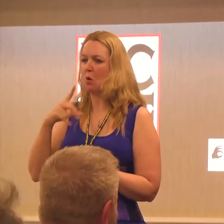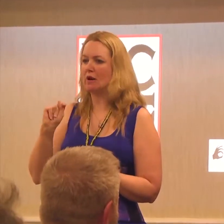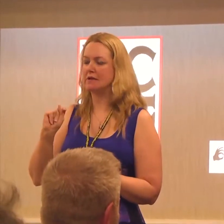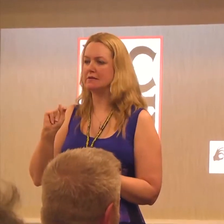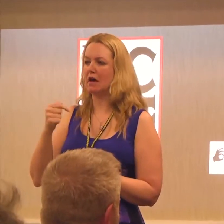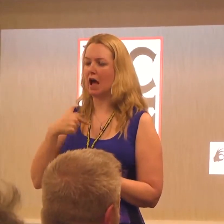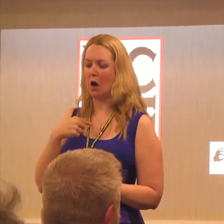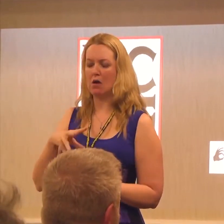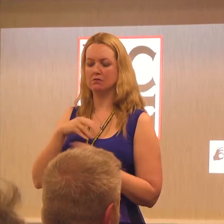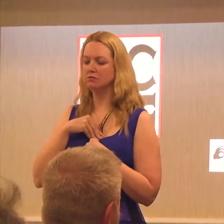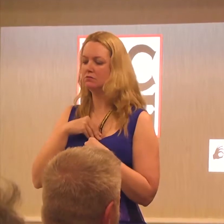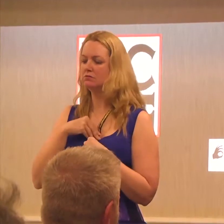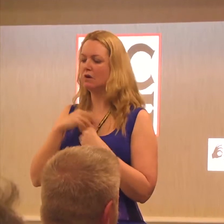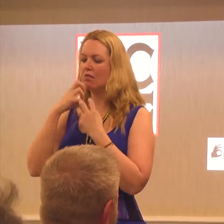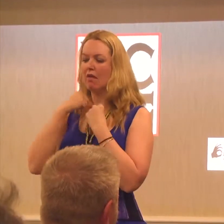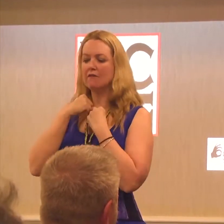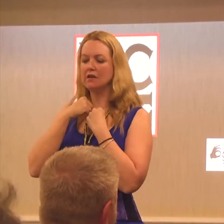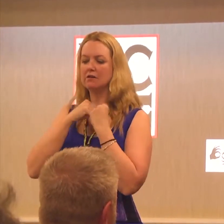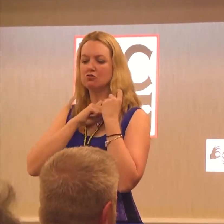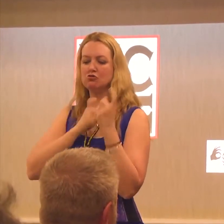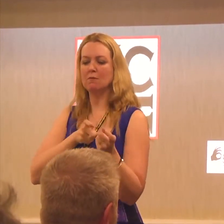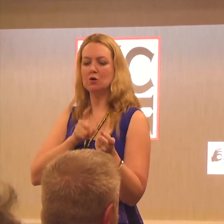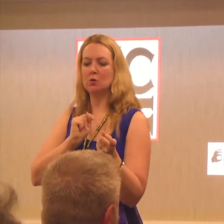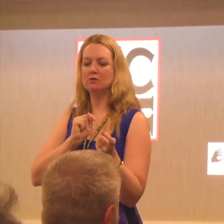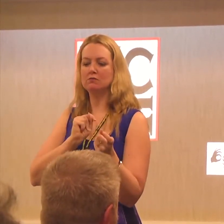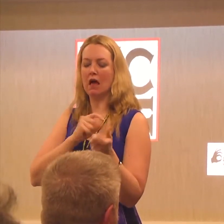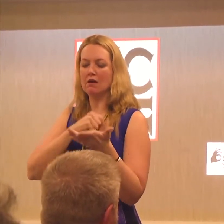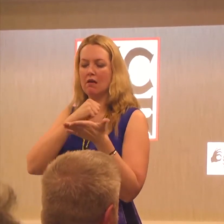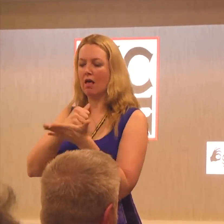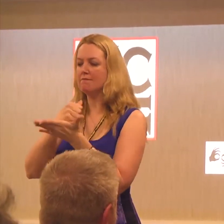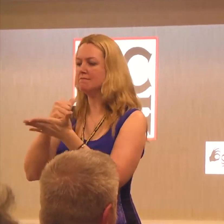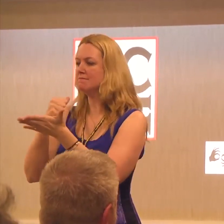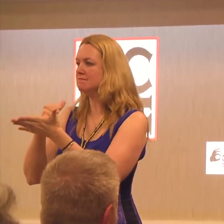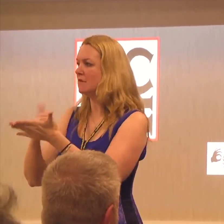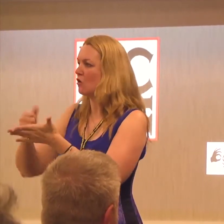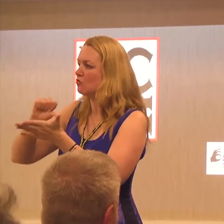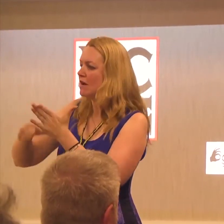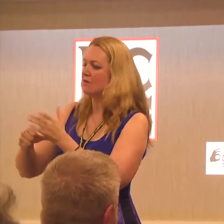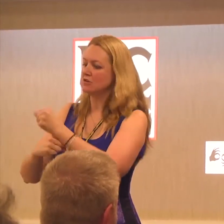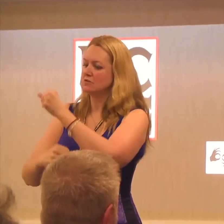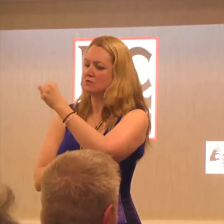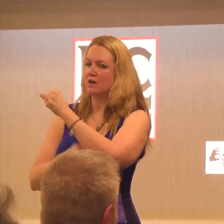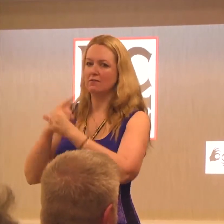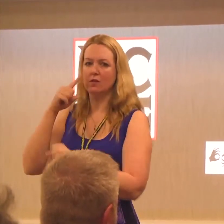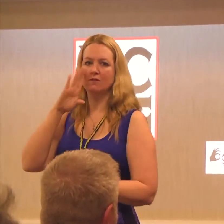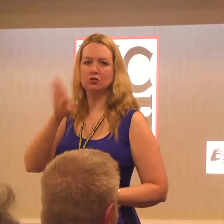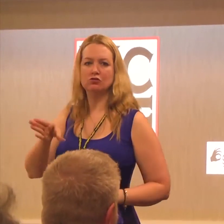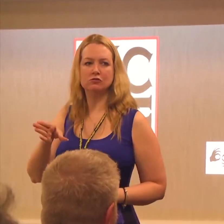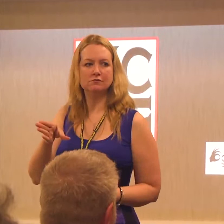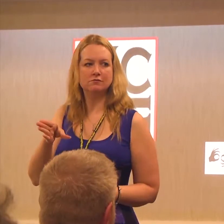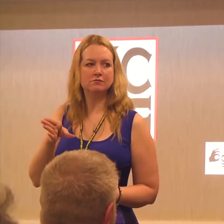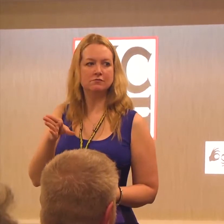it, love it, contribute to it, and help reinforce the foundation for its future.